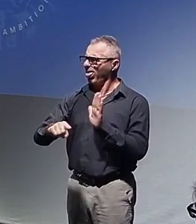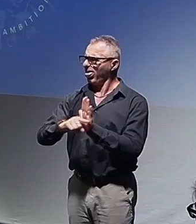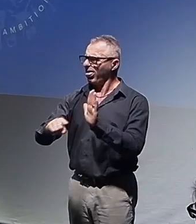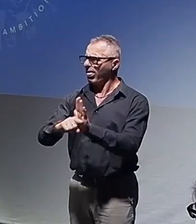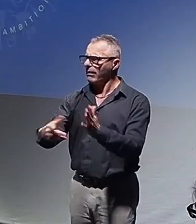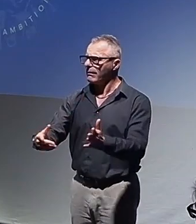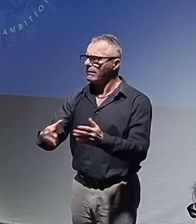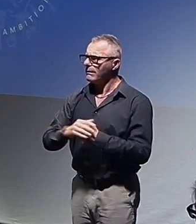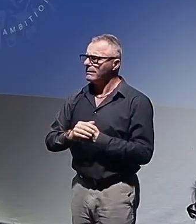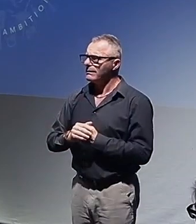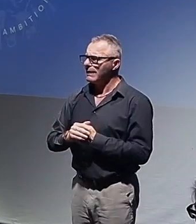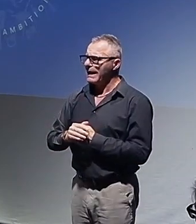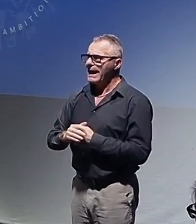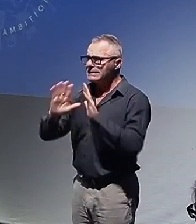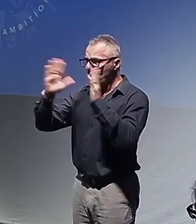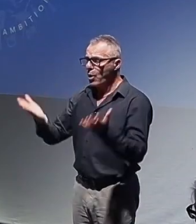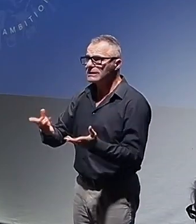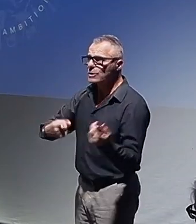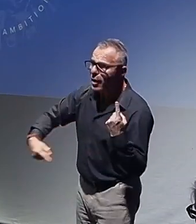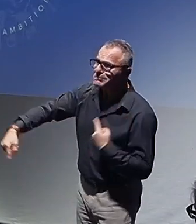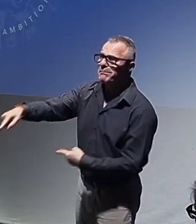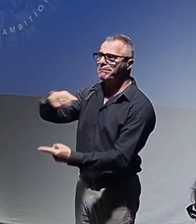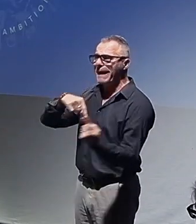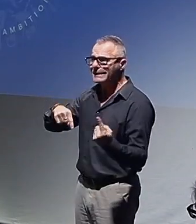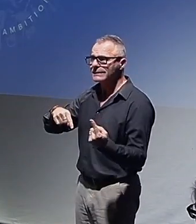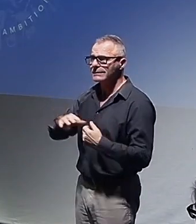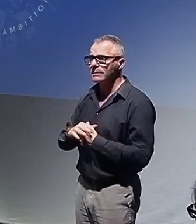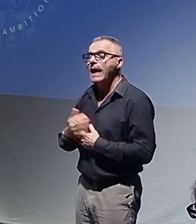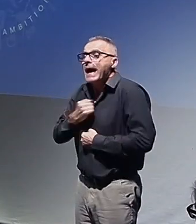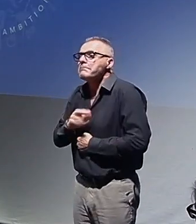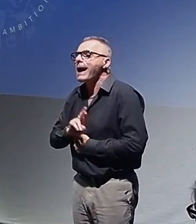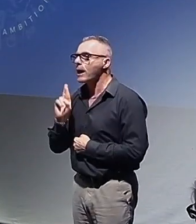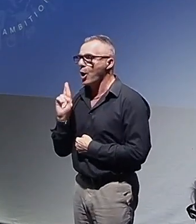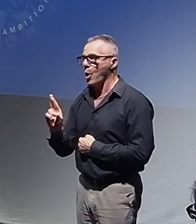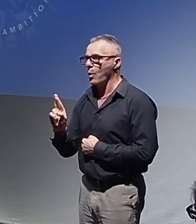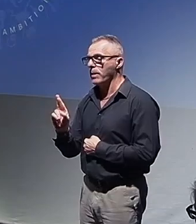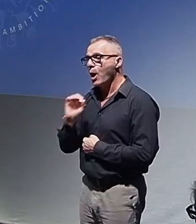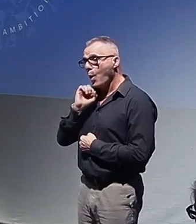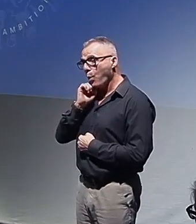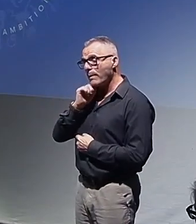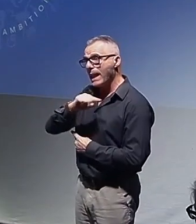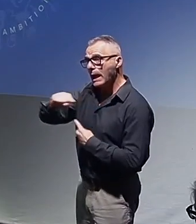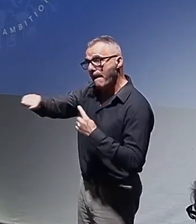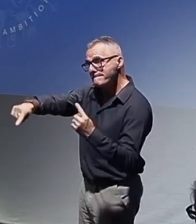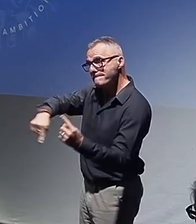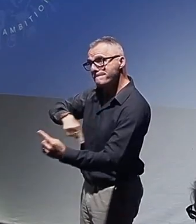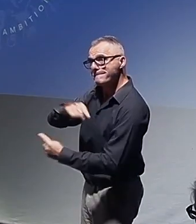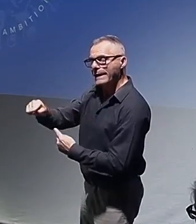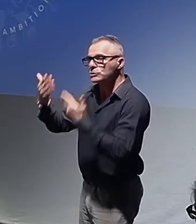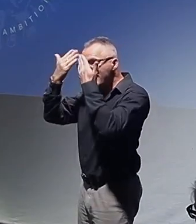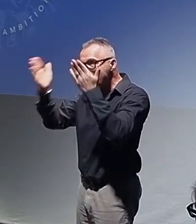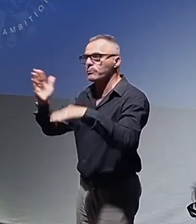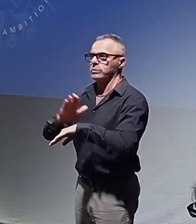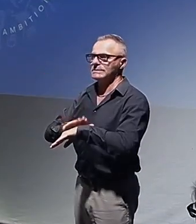all circular. And my hope is that we will come back to a more liberal time and come back to a